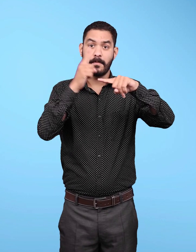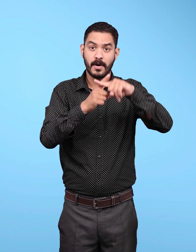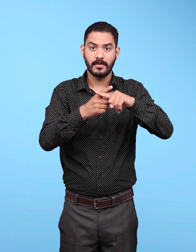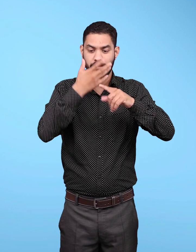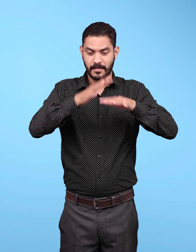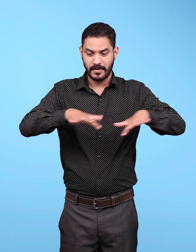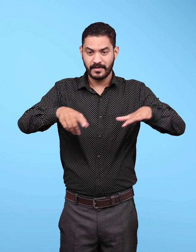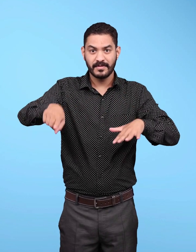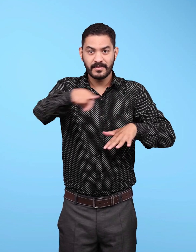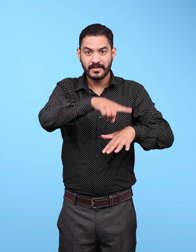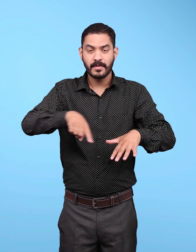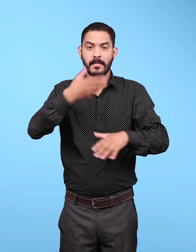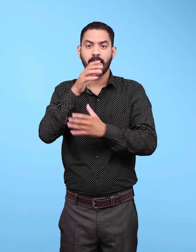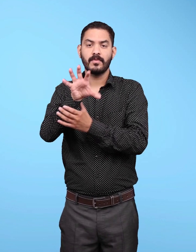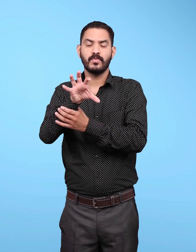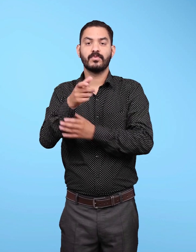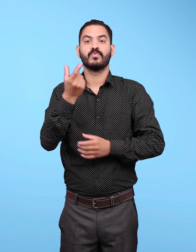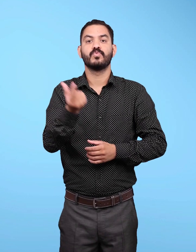and artificial lakes.